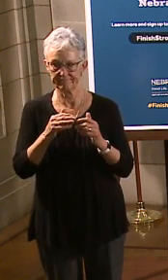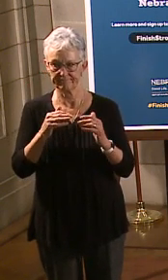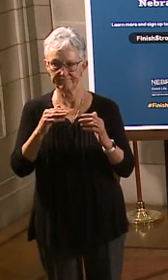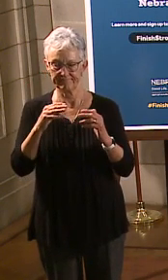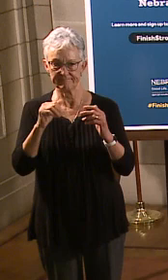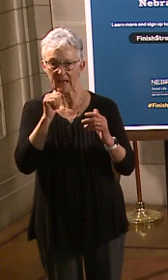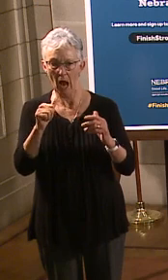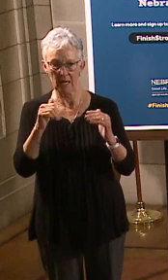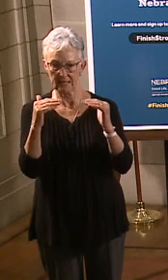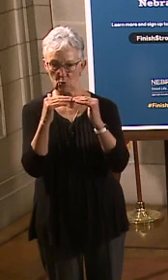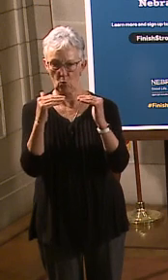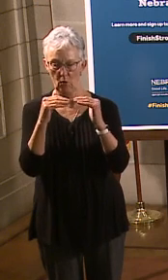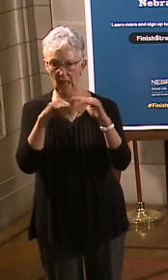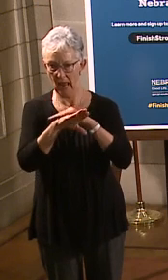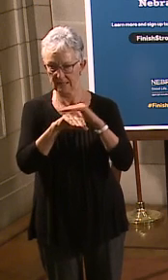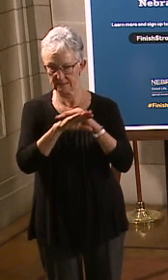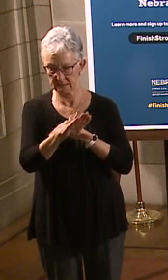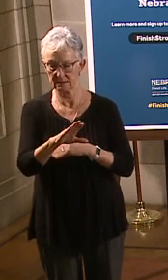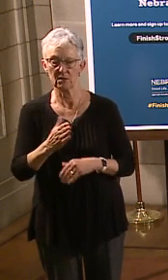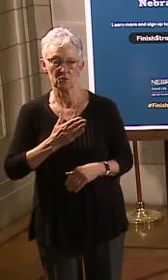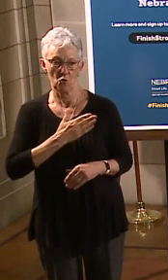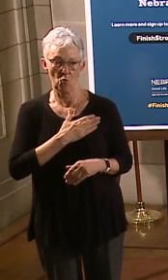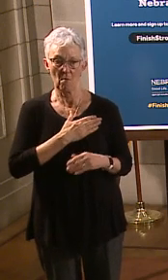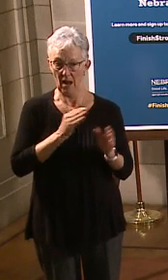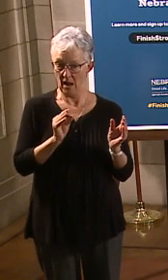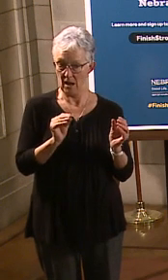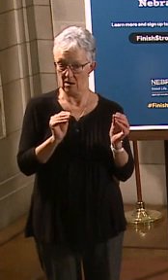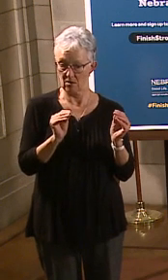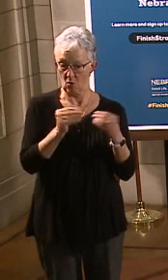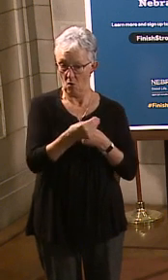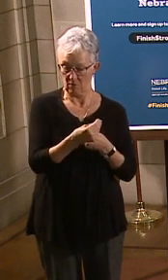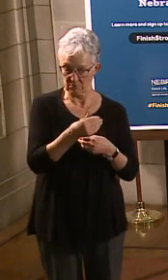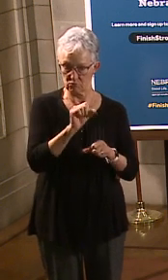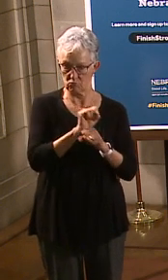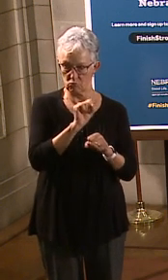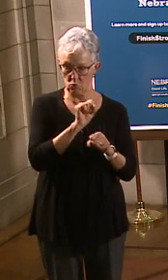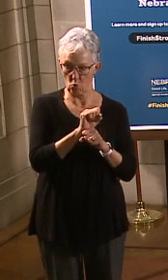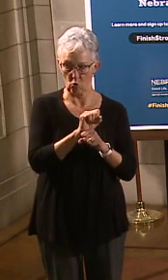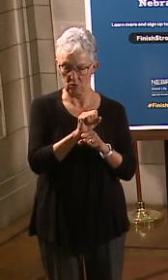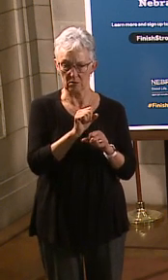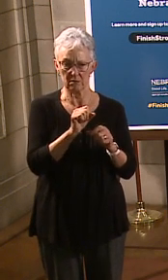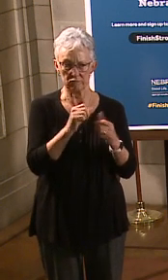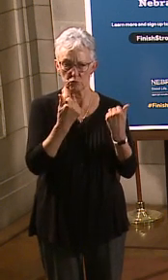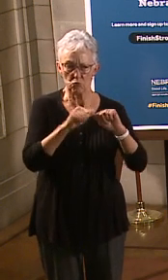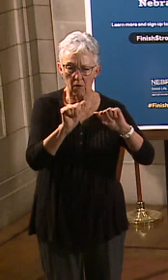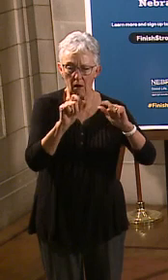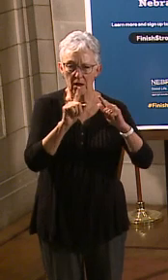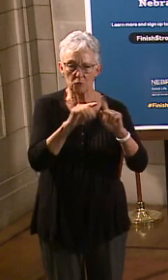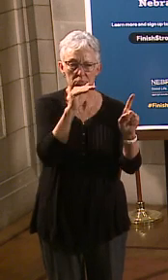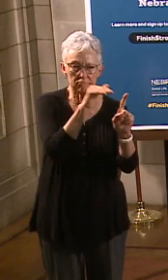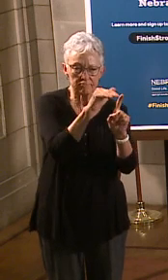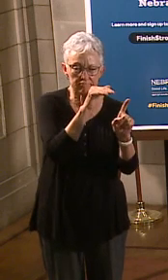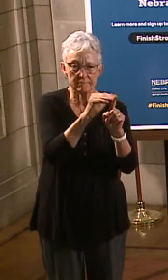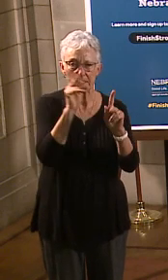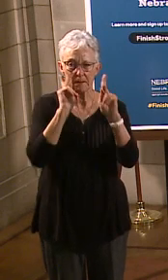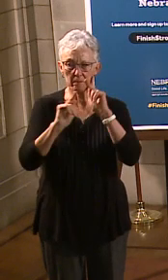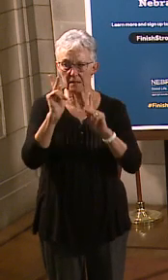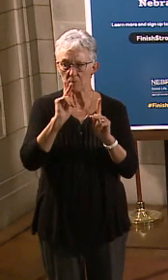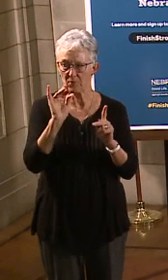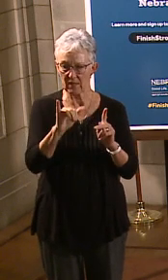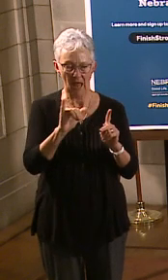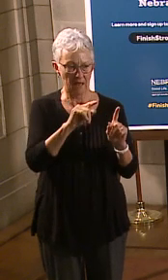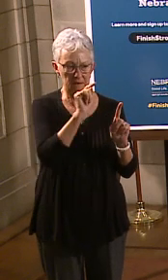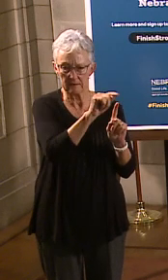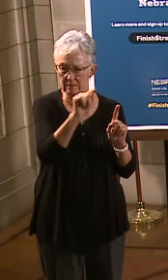My responsibility as the Administrator of the Office of Health Disparities and Health Equity is to increase awareness of health disparities that exist. Sometimes people really don't know that